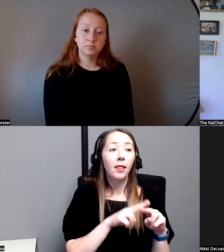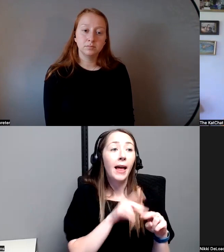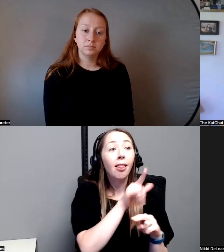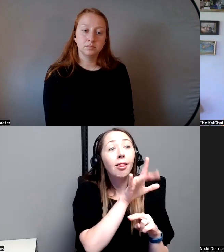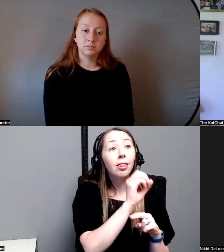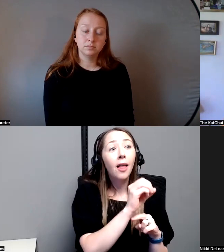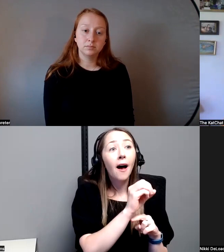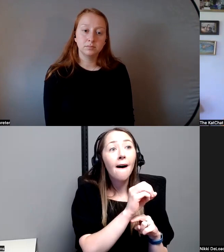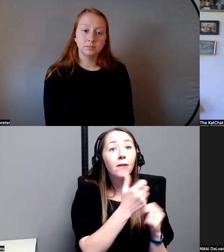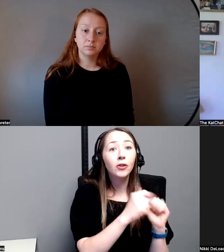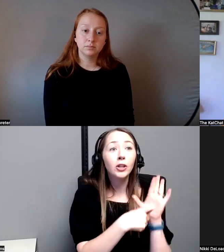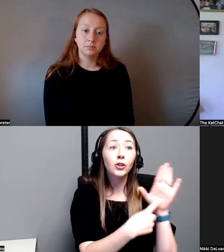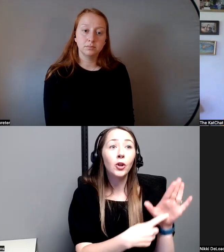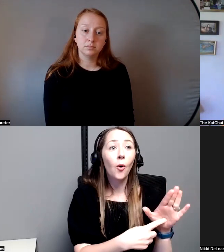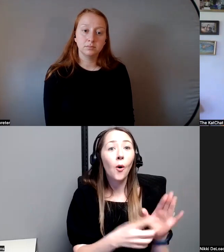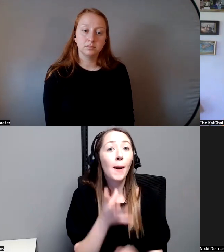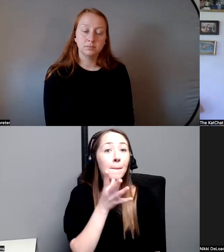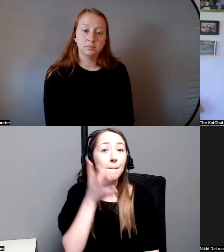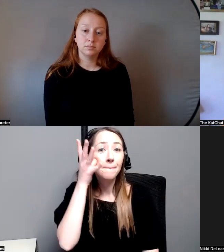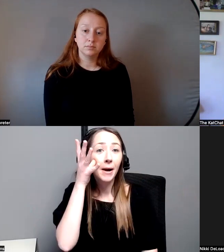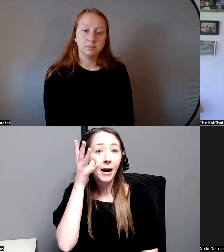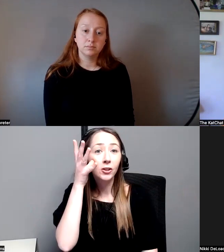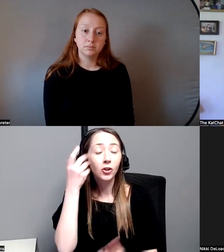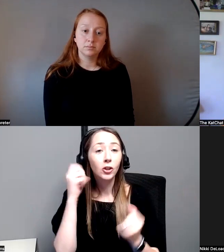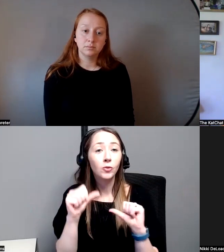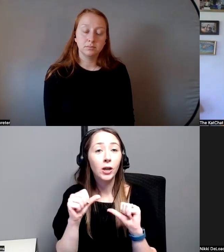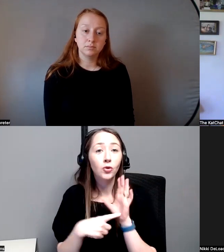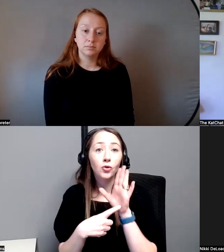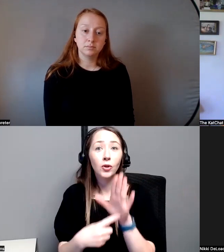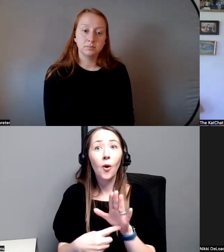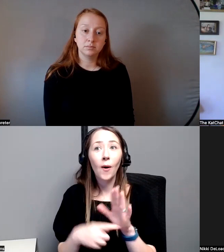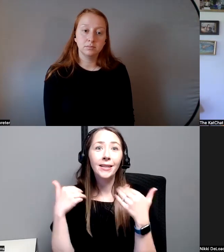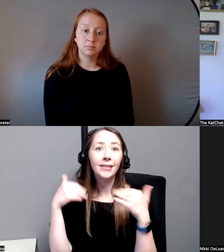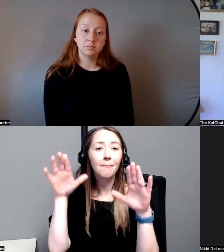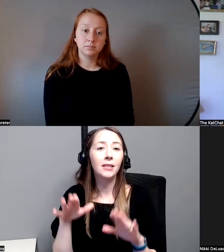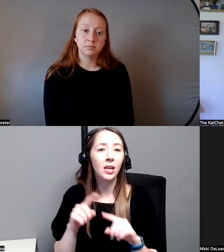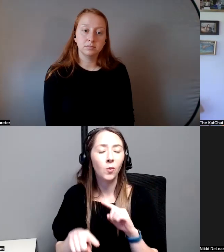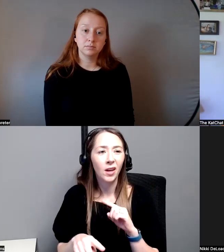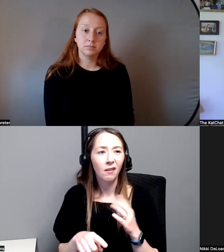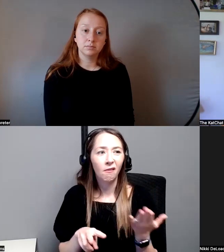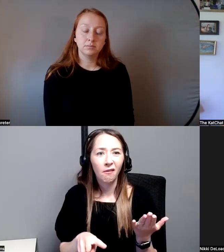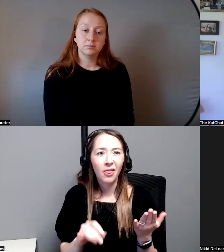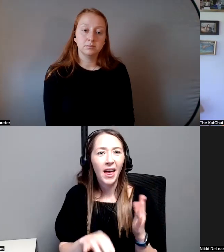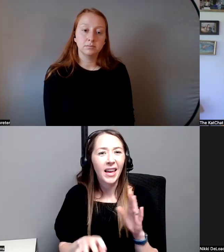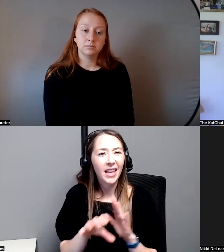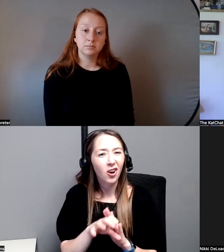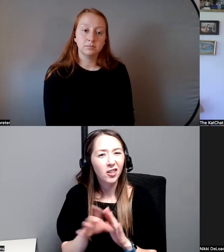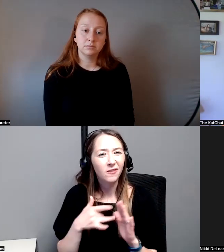to play at parenting, or to play at, and I just feel like we do such a disservice to the